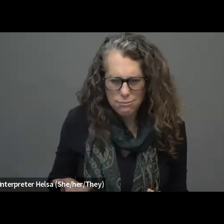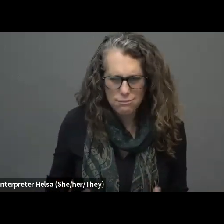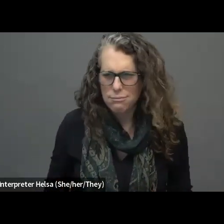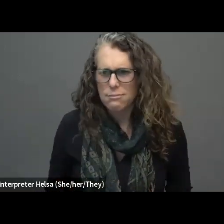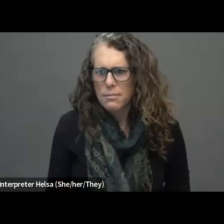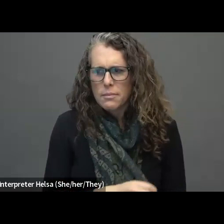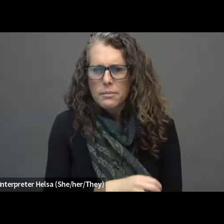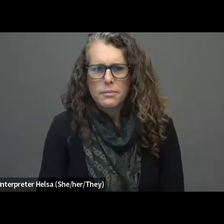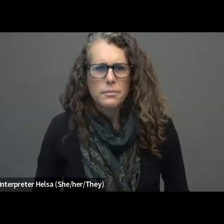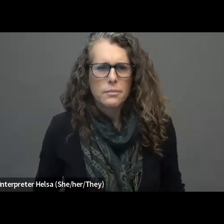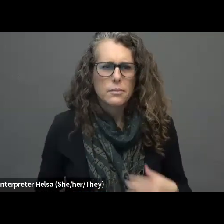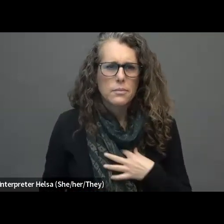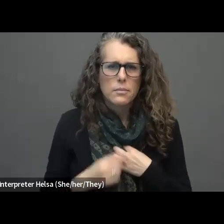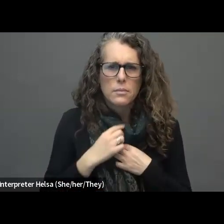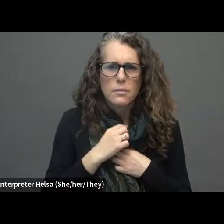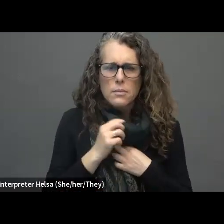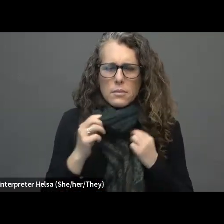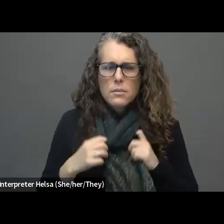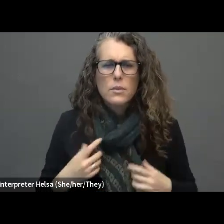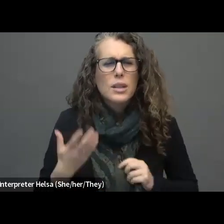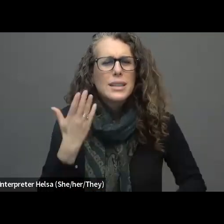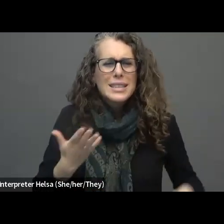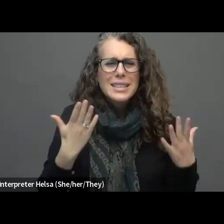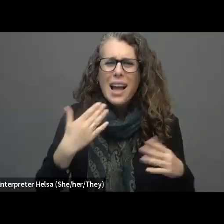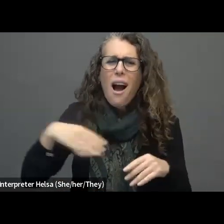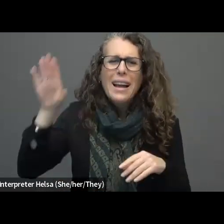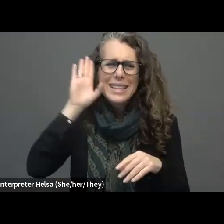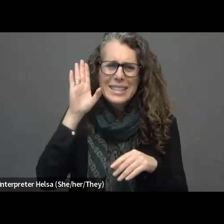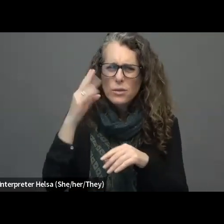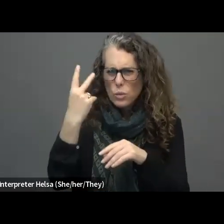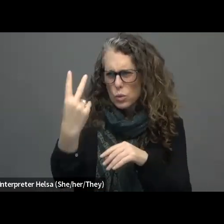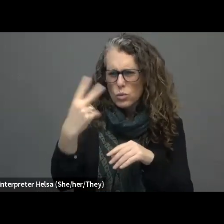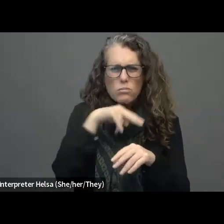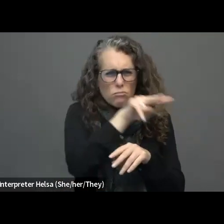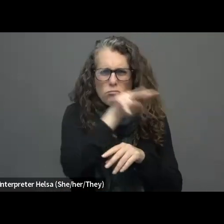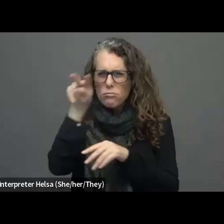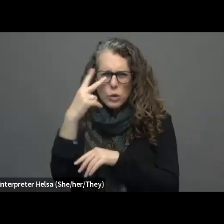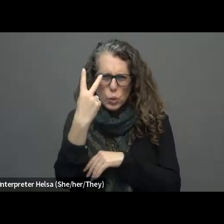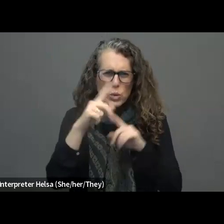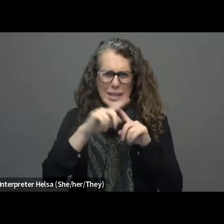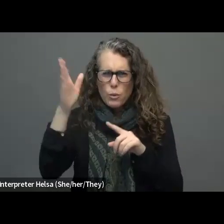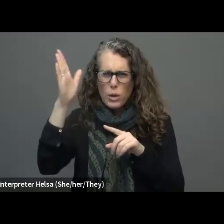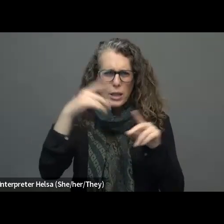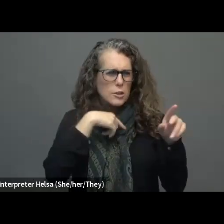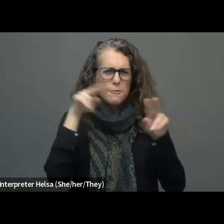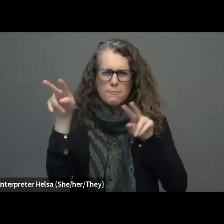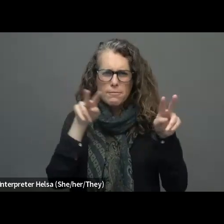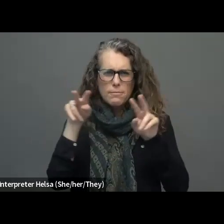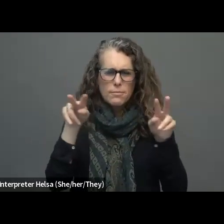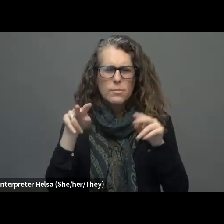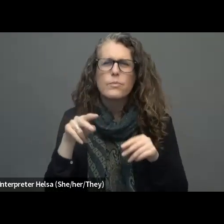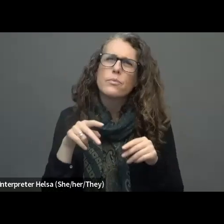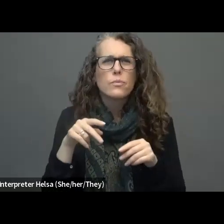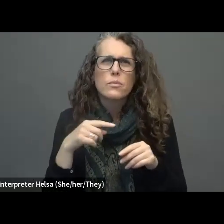from the two presentations that I saw today, they were focused on what I would sort of think of as subconstruct